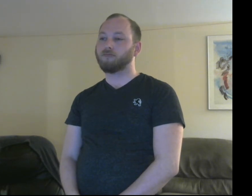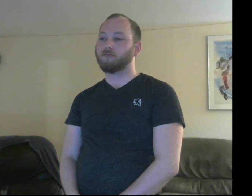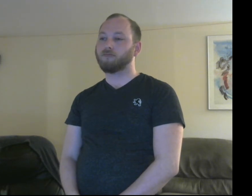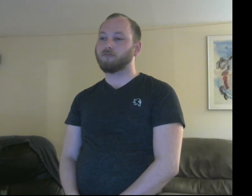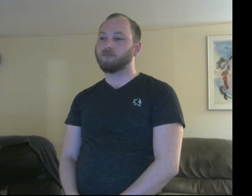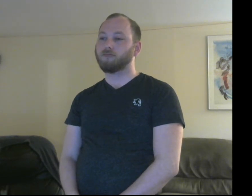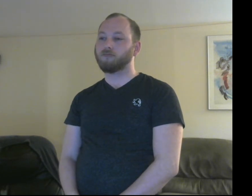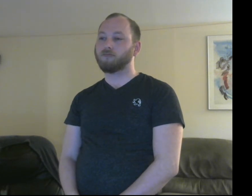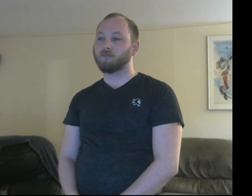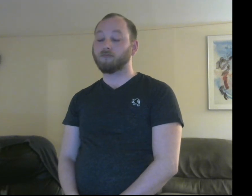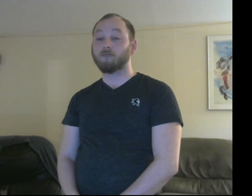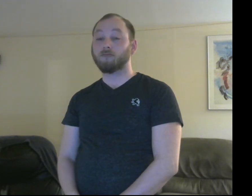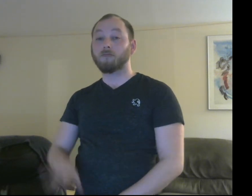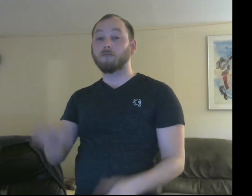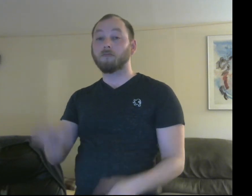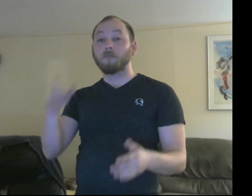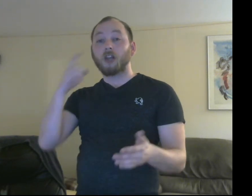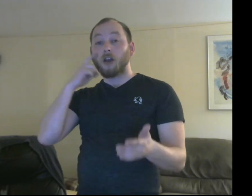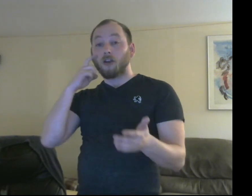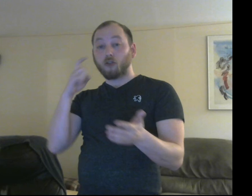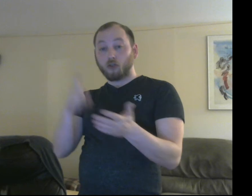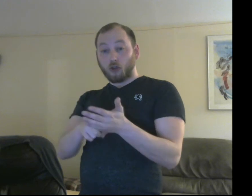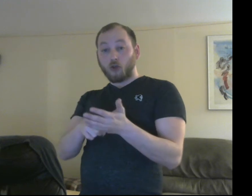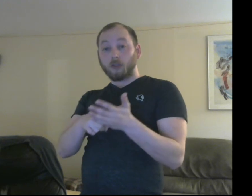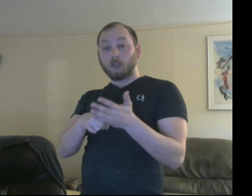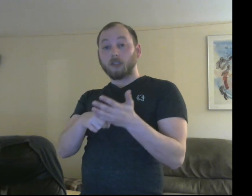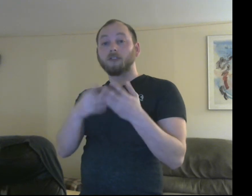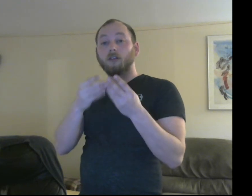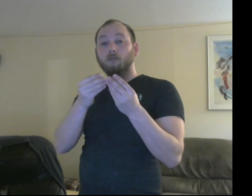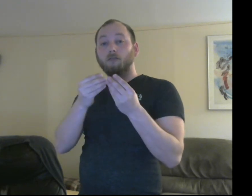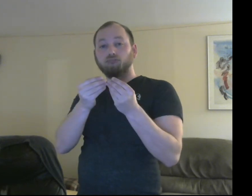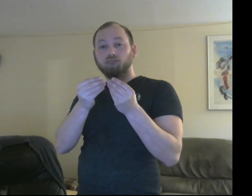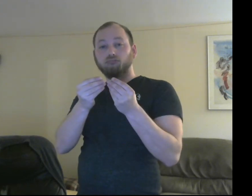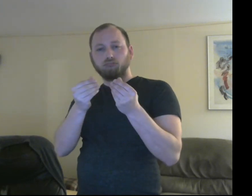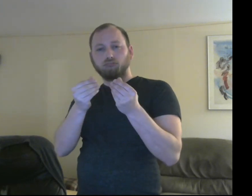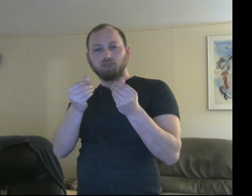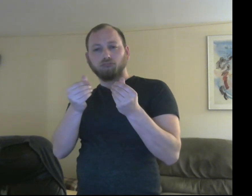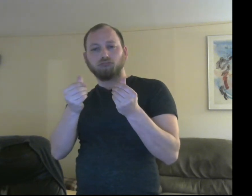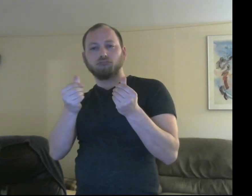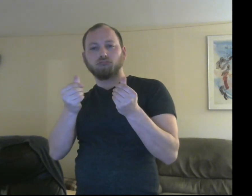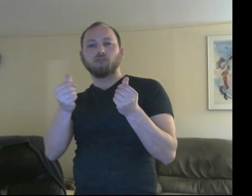So you'll notice that as it's melting in, it is getting shinier.